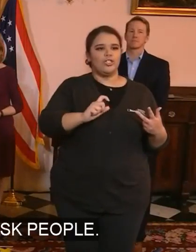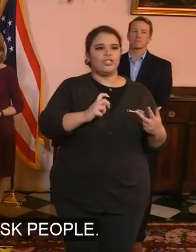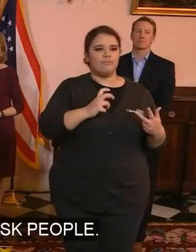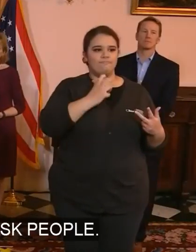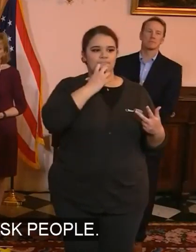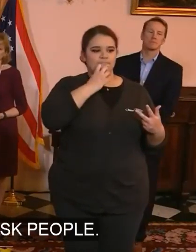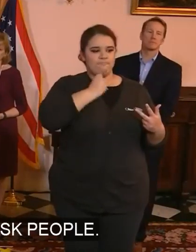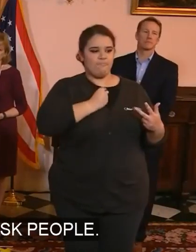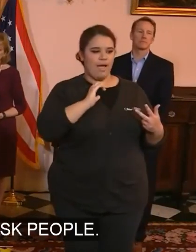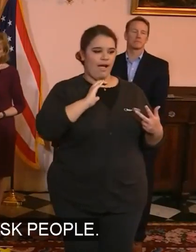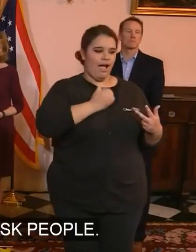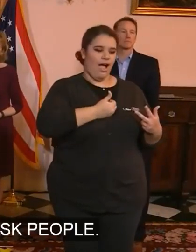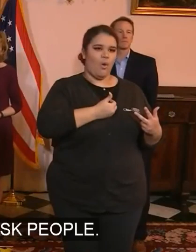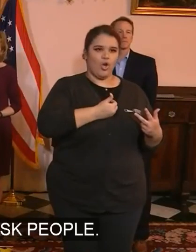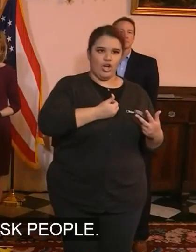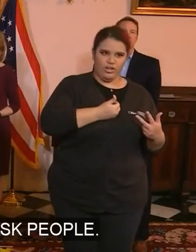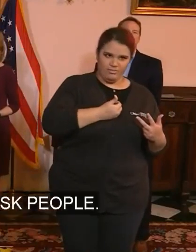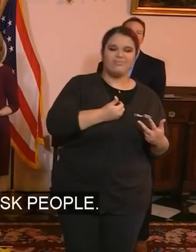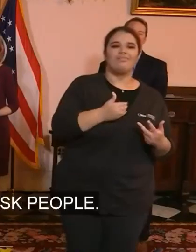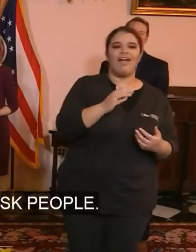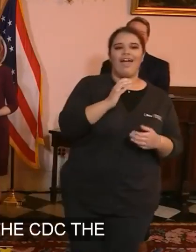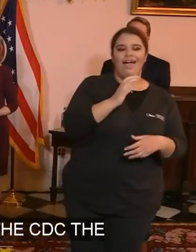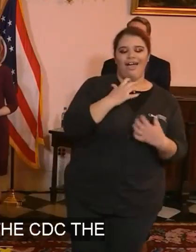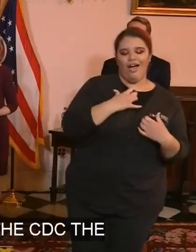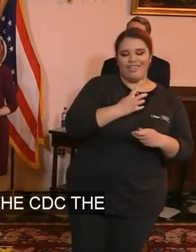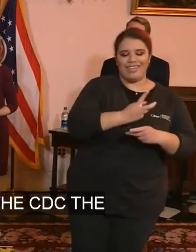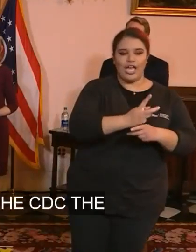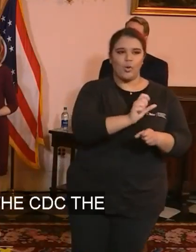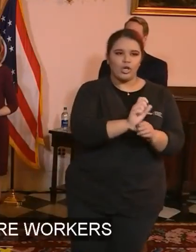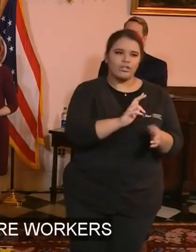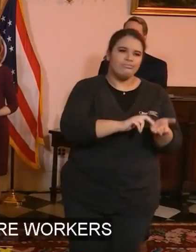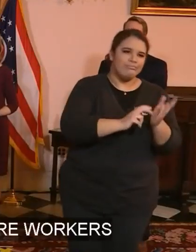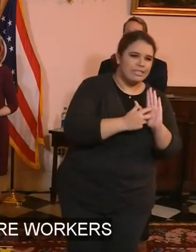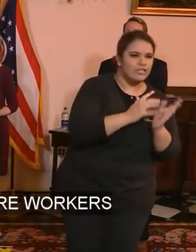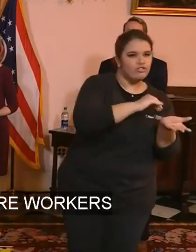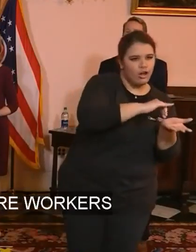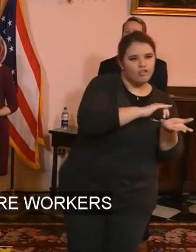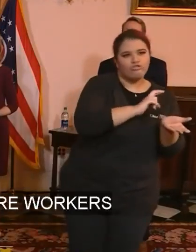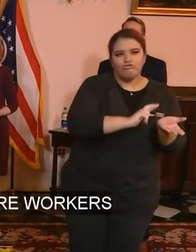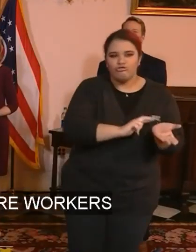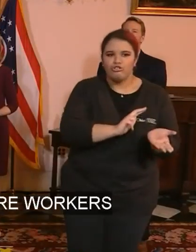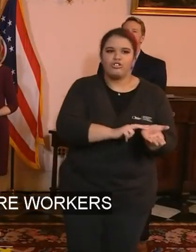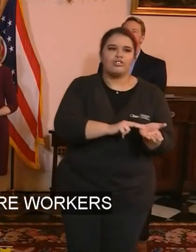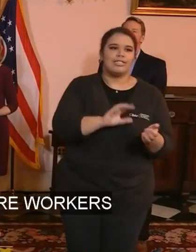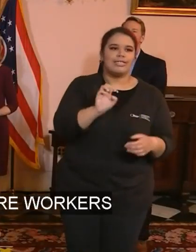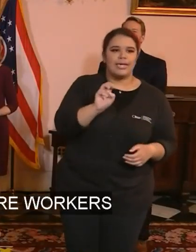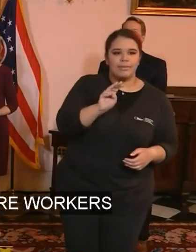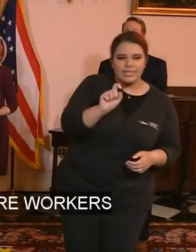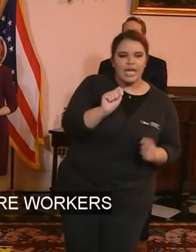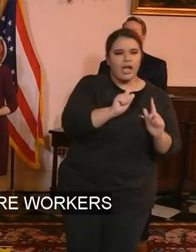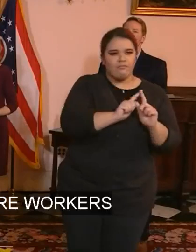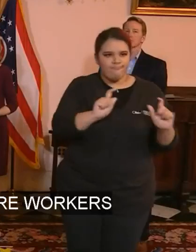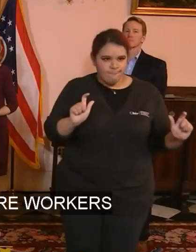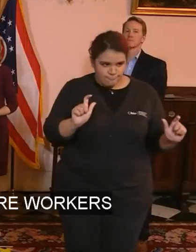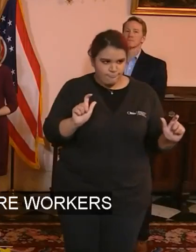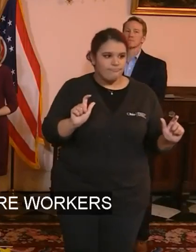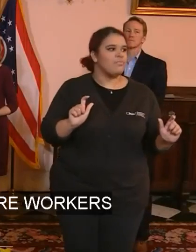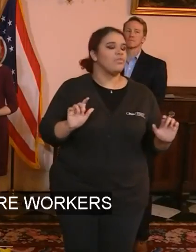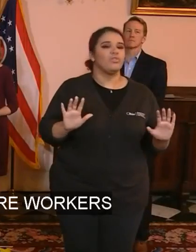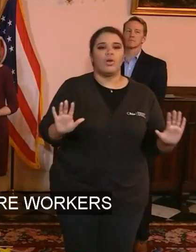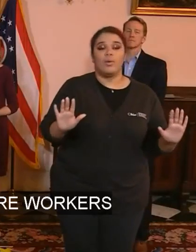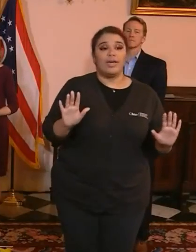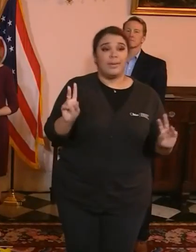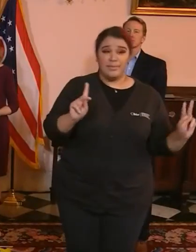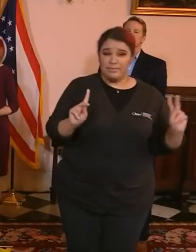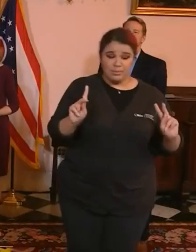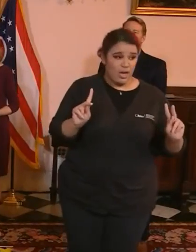first responders. So I know there's a mixed message out there, and Ohioans, I know that's hard to take, and